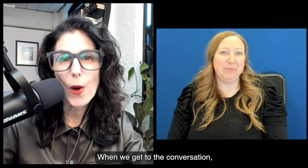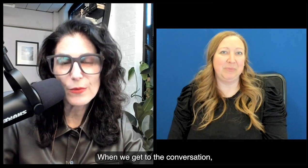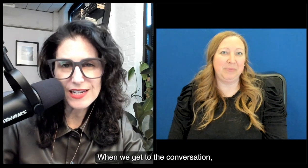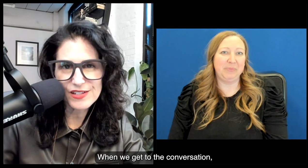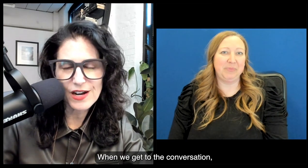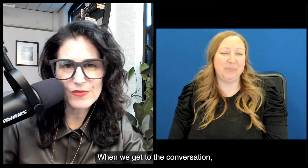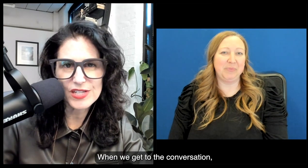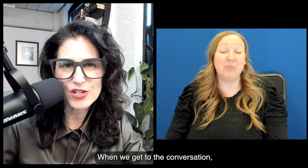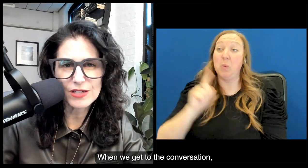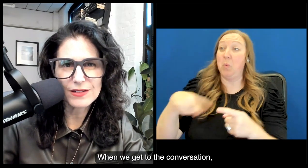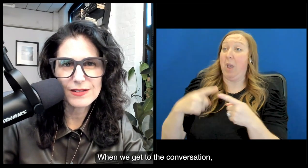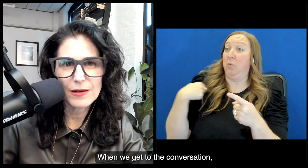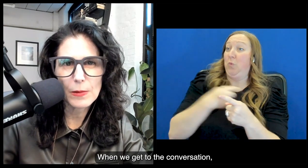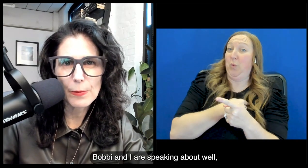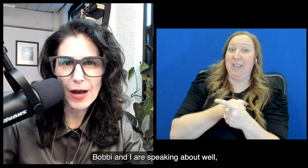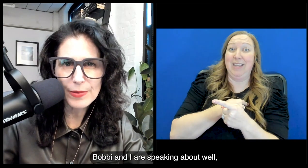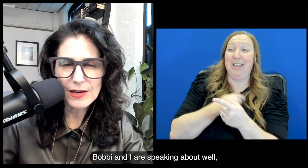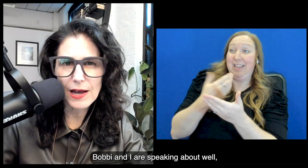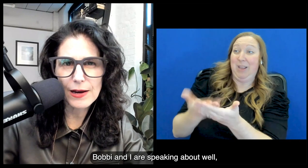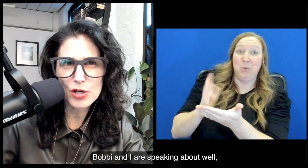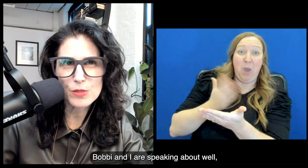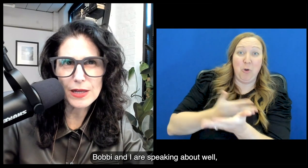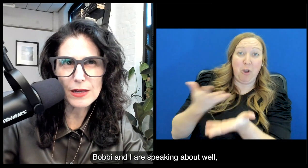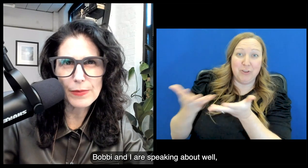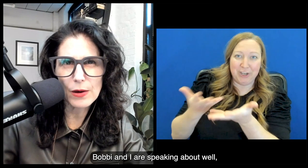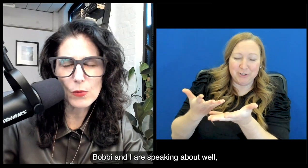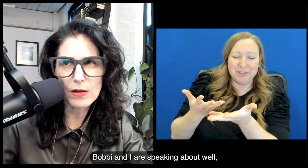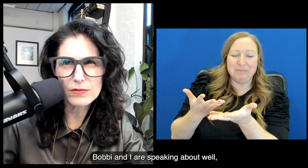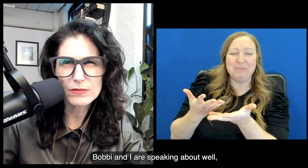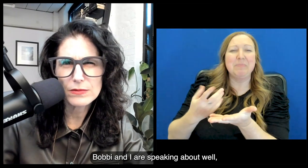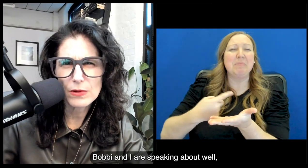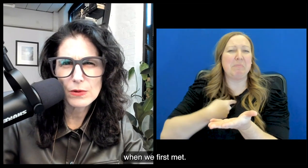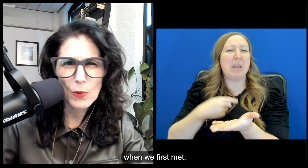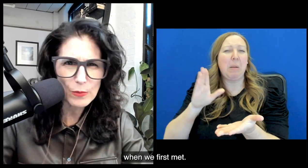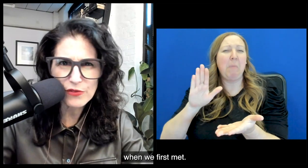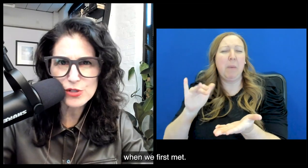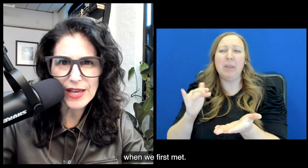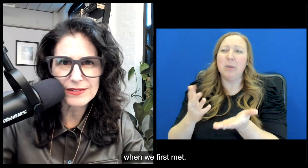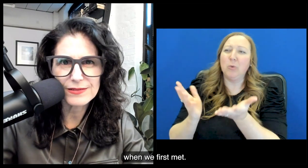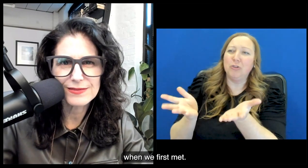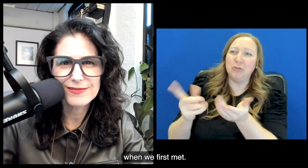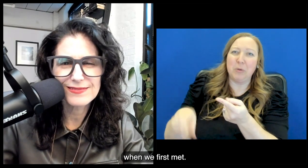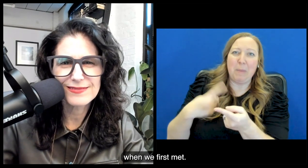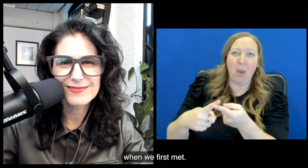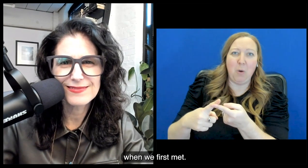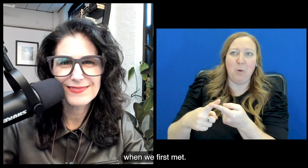When we get to the conversation, Bobby and I are speaking about, well, when we first met.